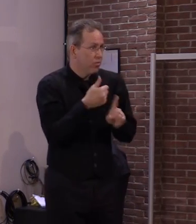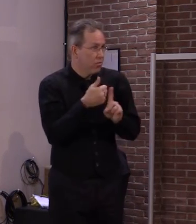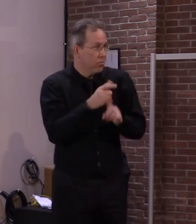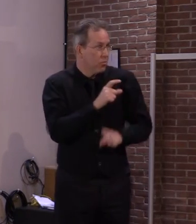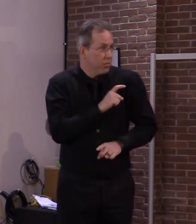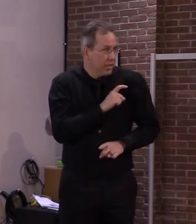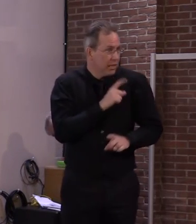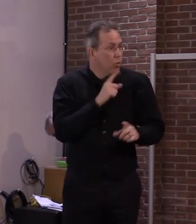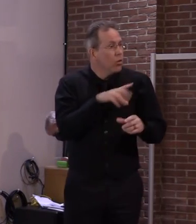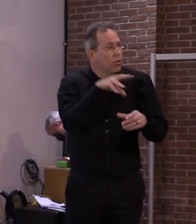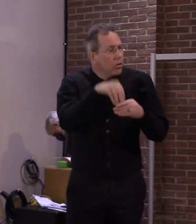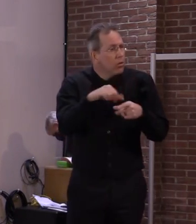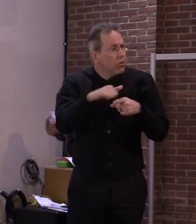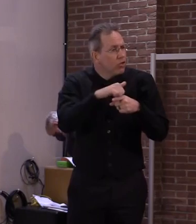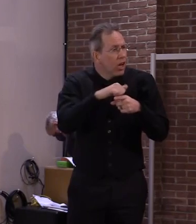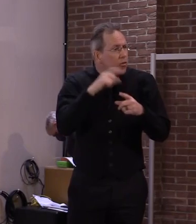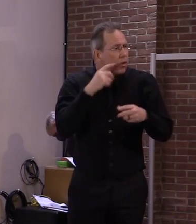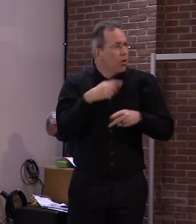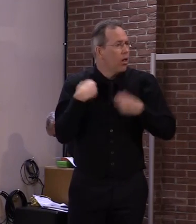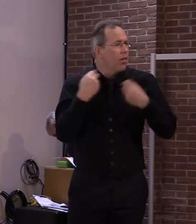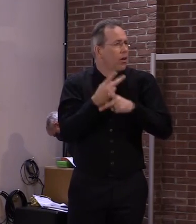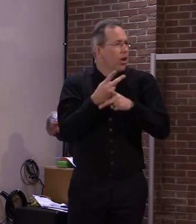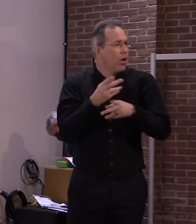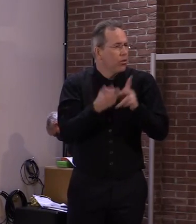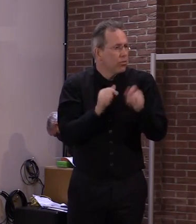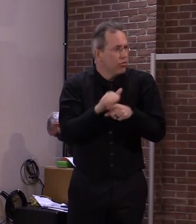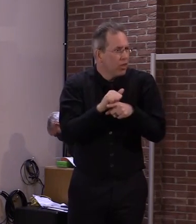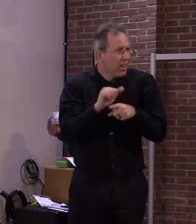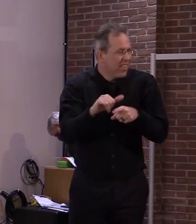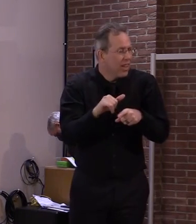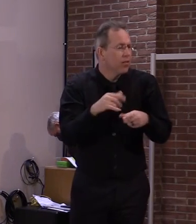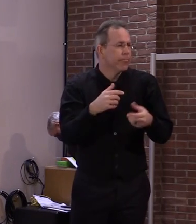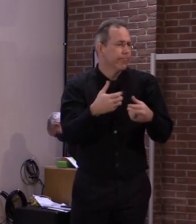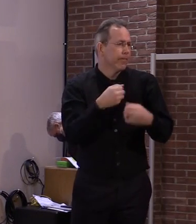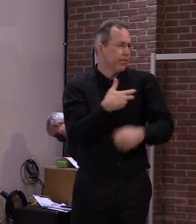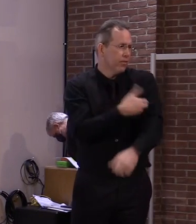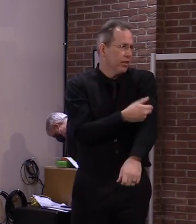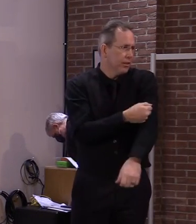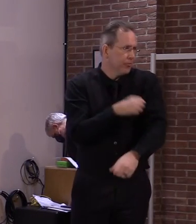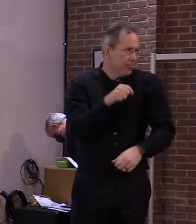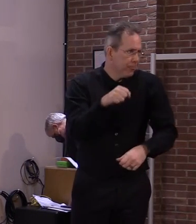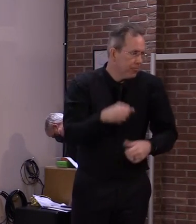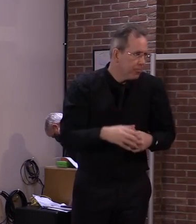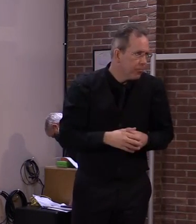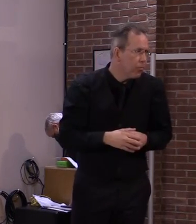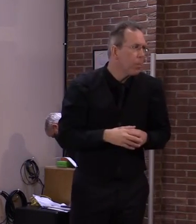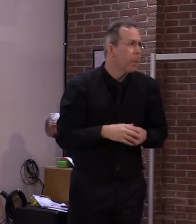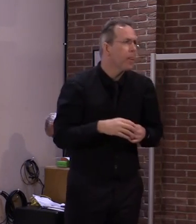Not familiar with an incident that you described. We have very specifically given